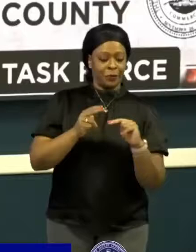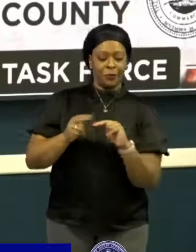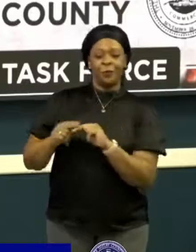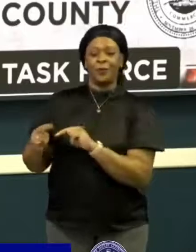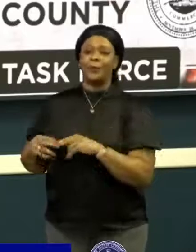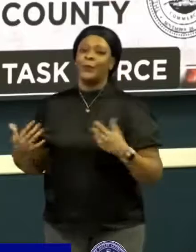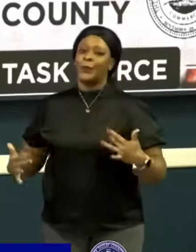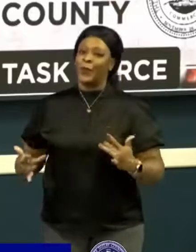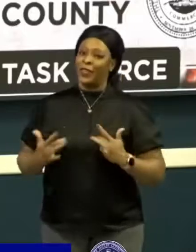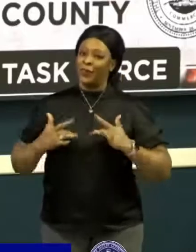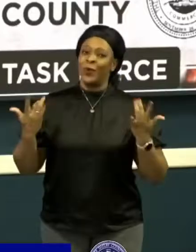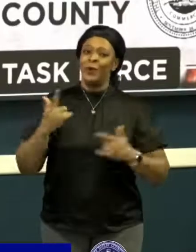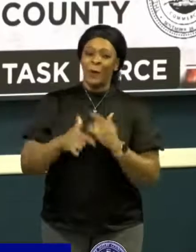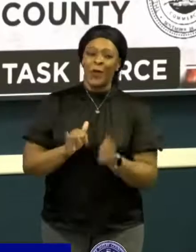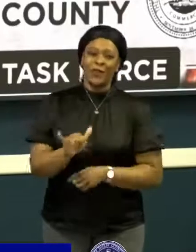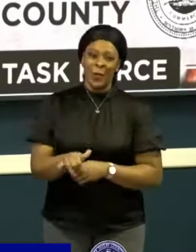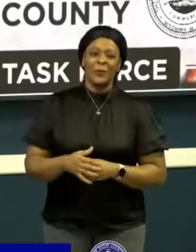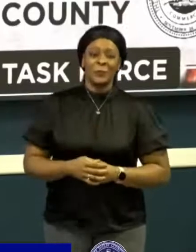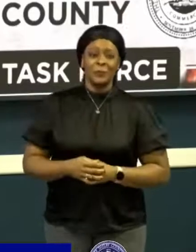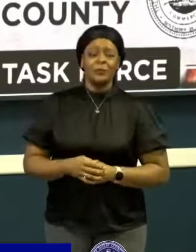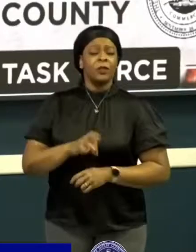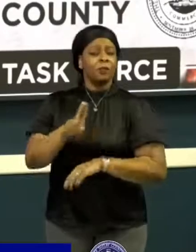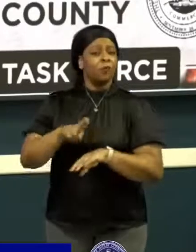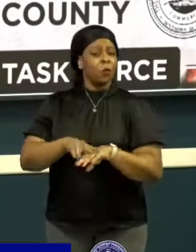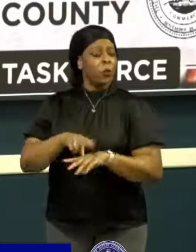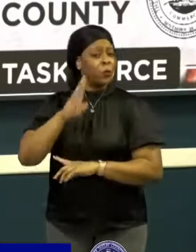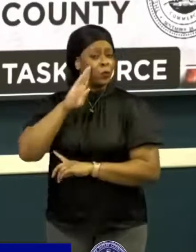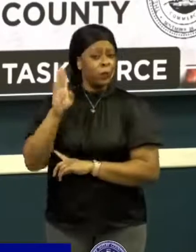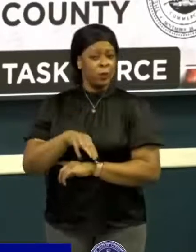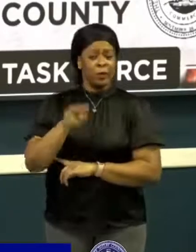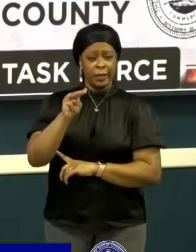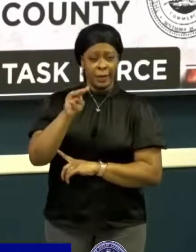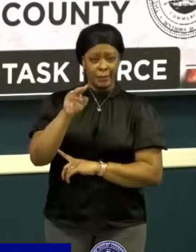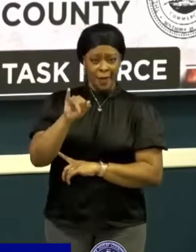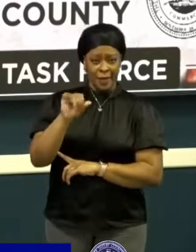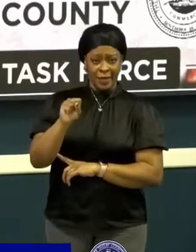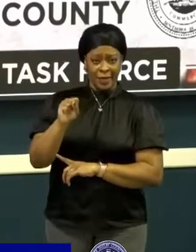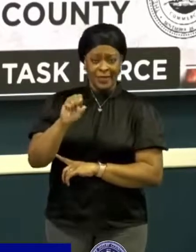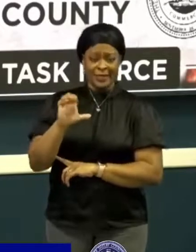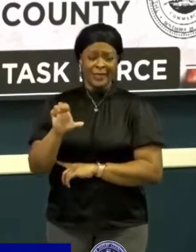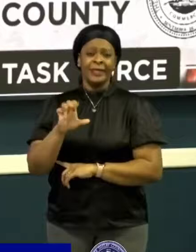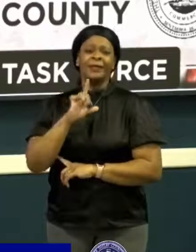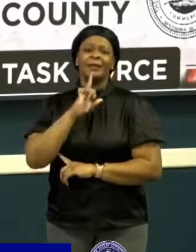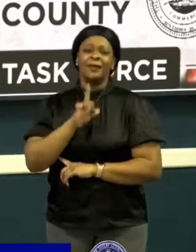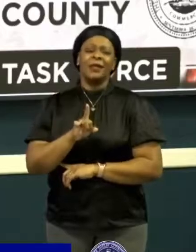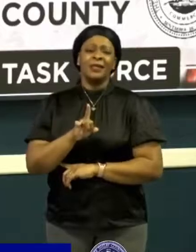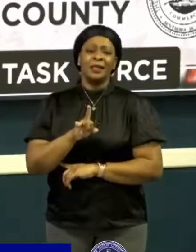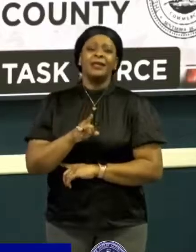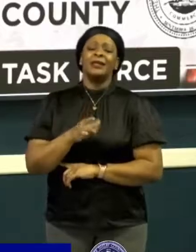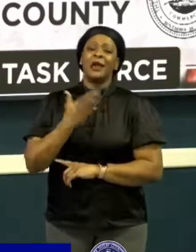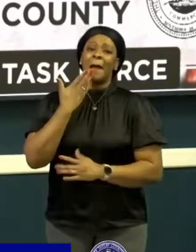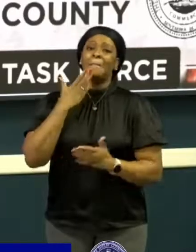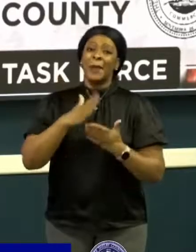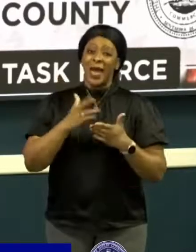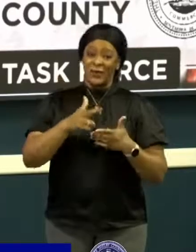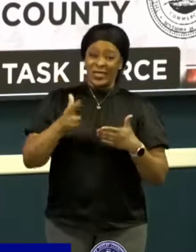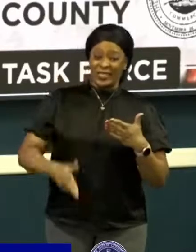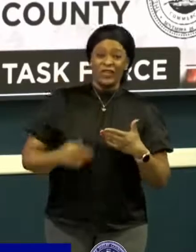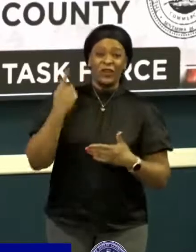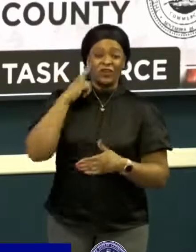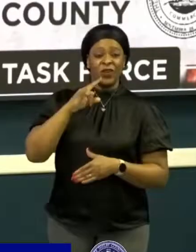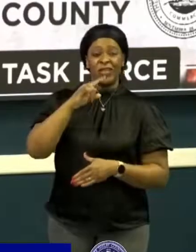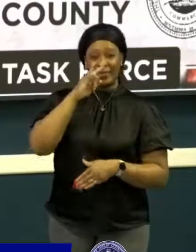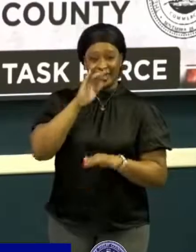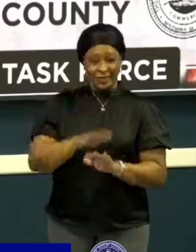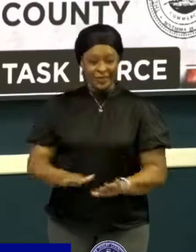are really excited about that. Of course, we know that MIS-C is a bad outcome for our